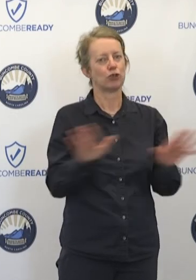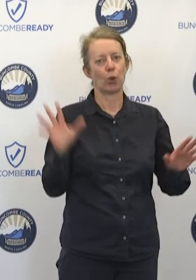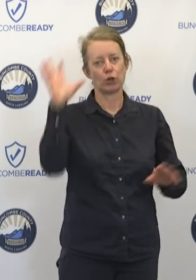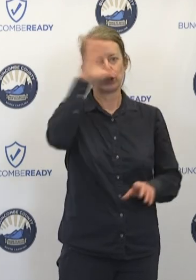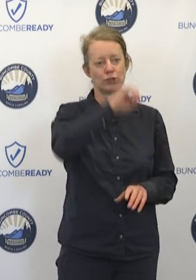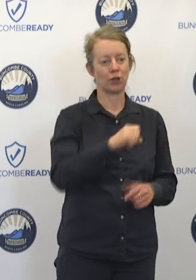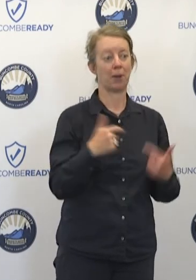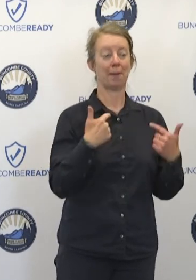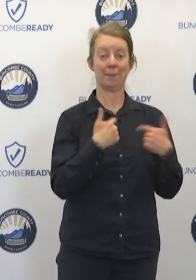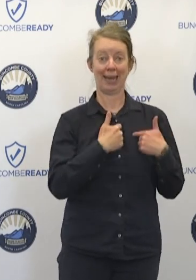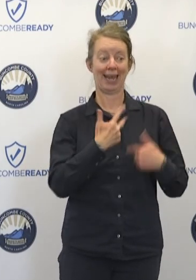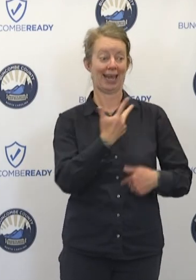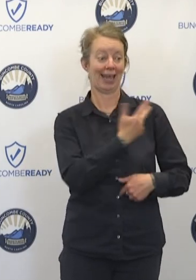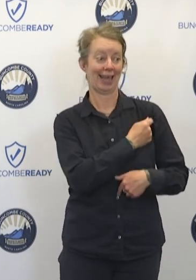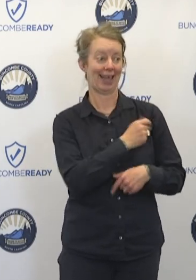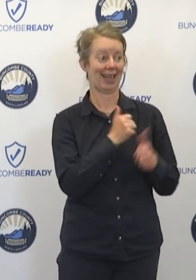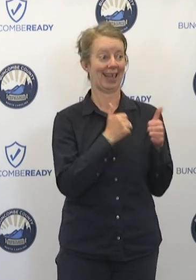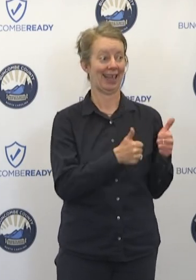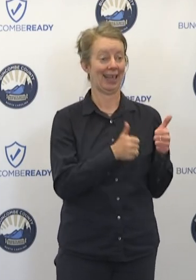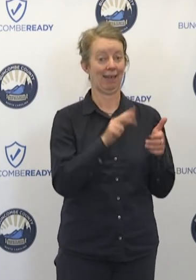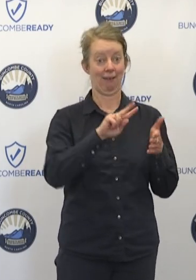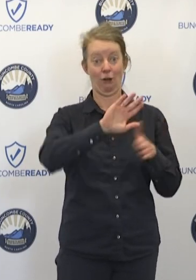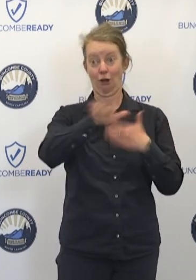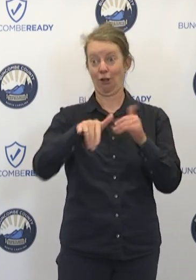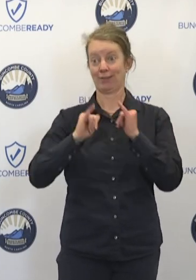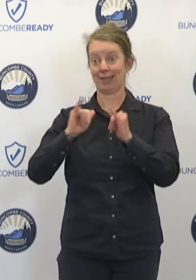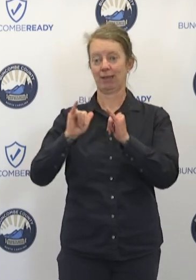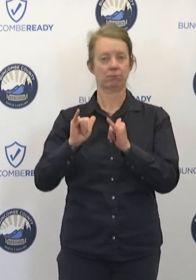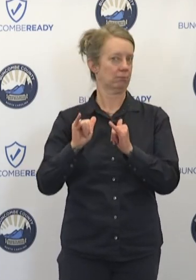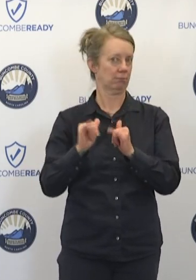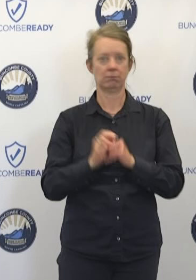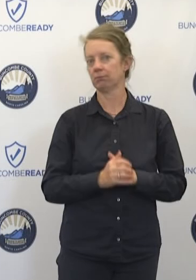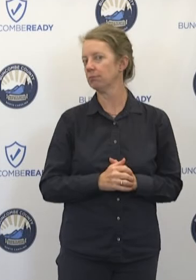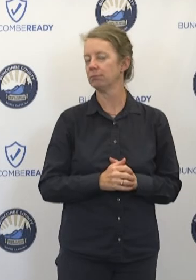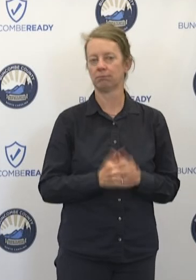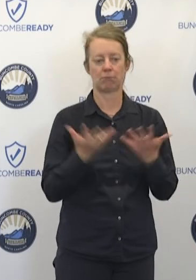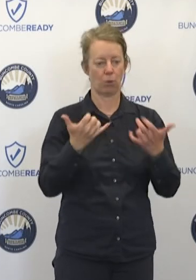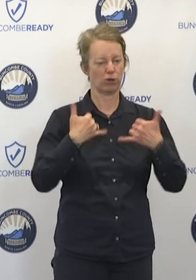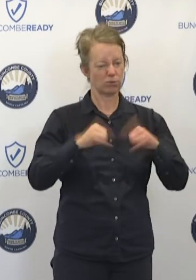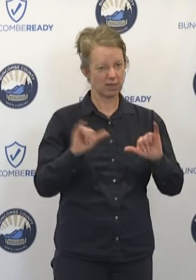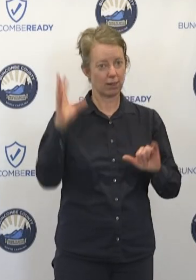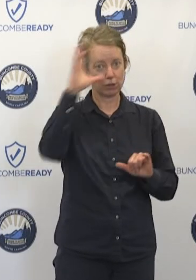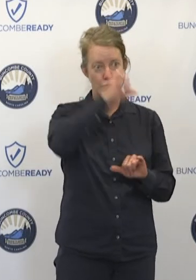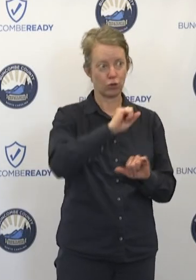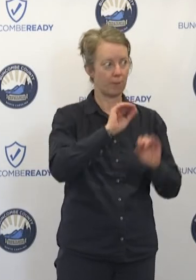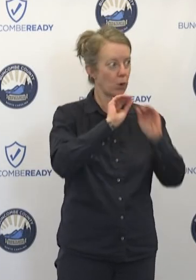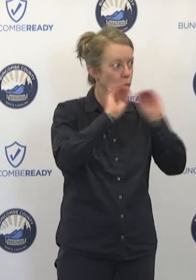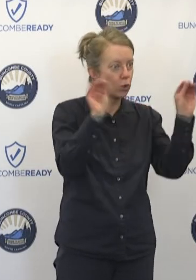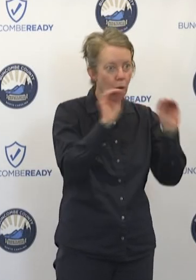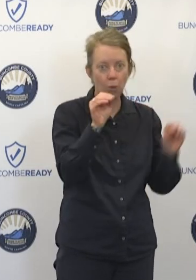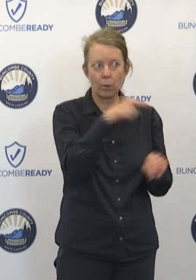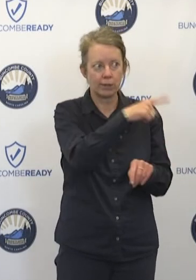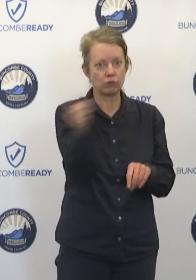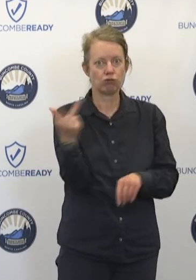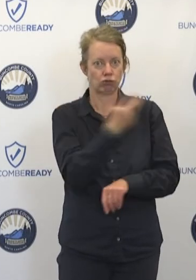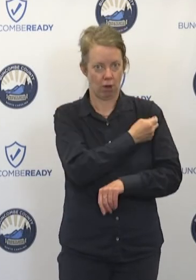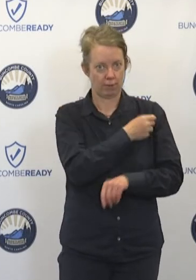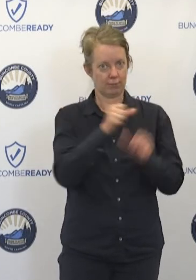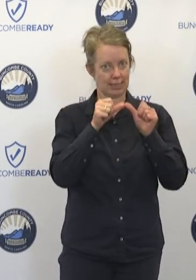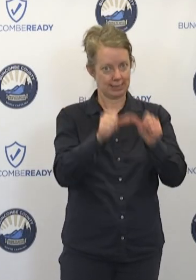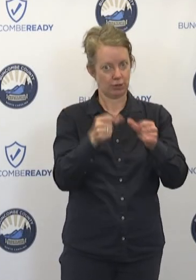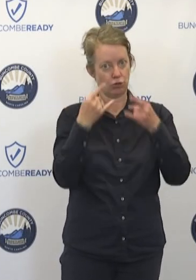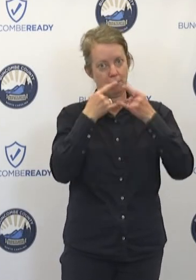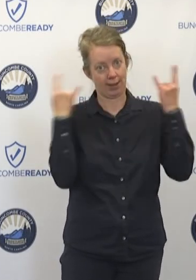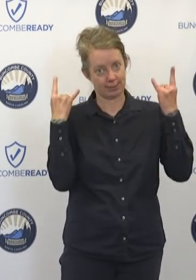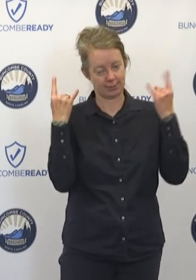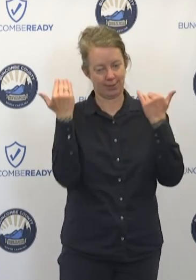you have received your complete series that others have. I want you to actually assume that no one has and continue to wear your mask,